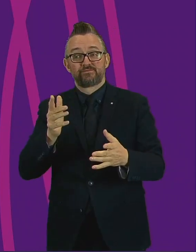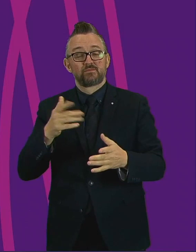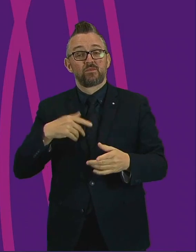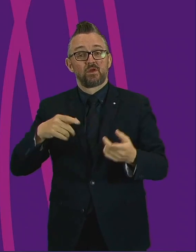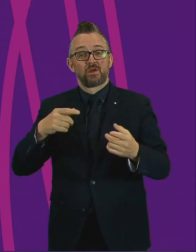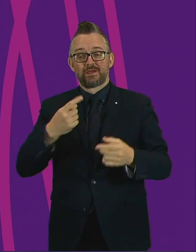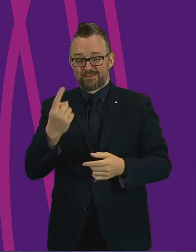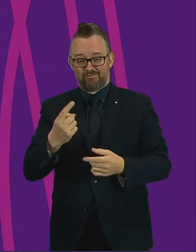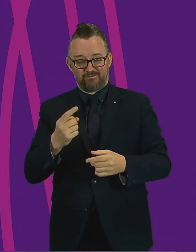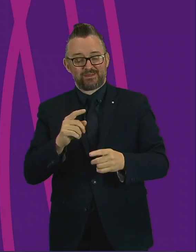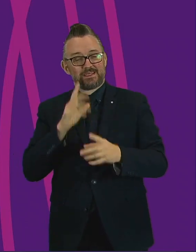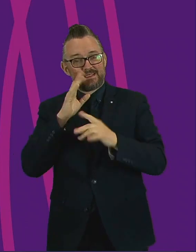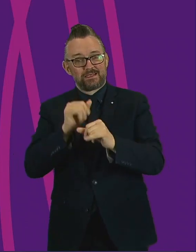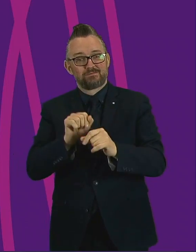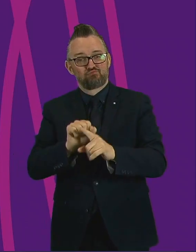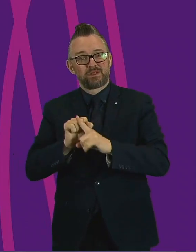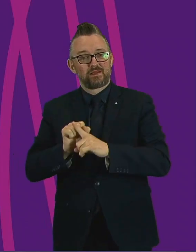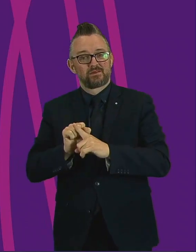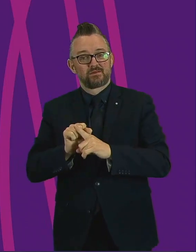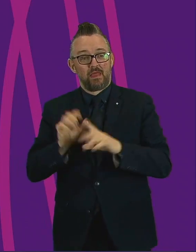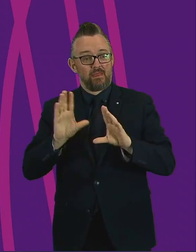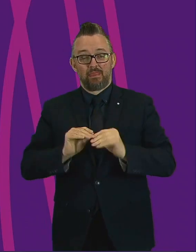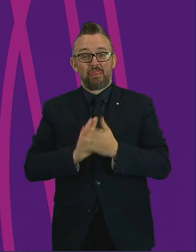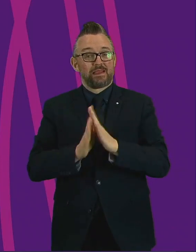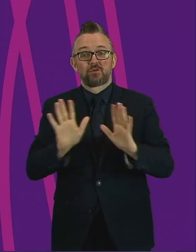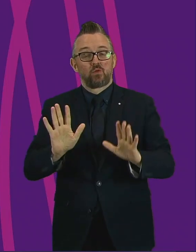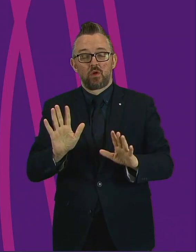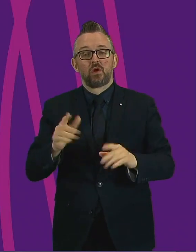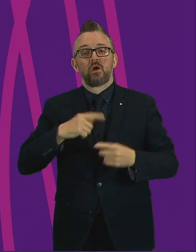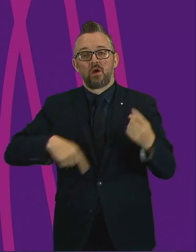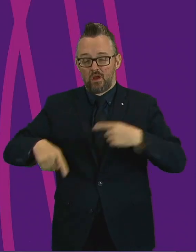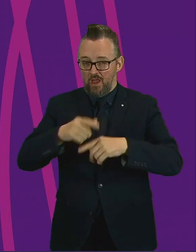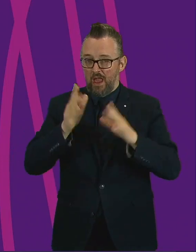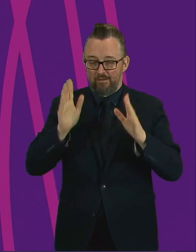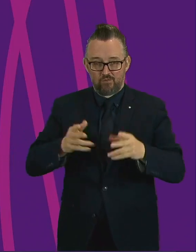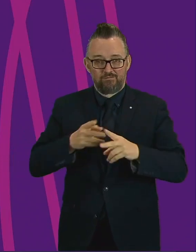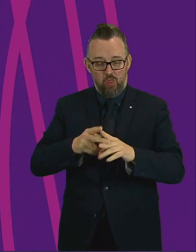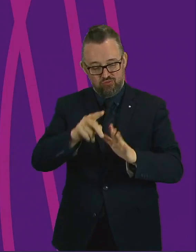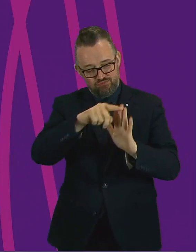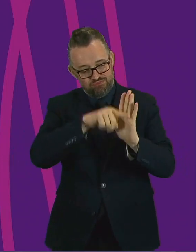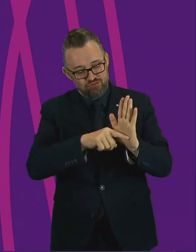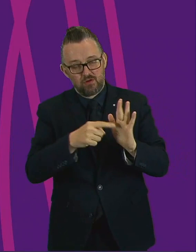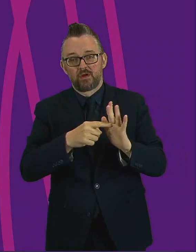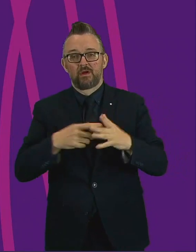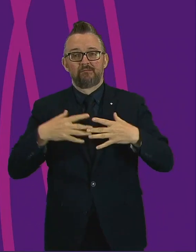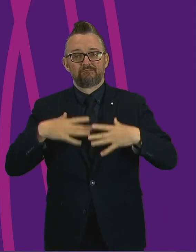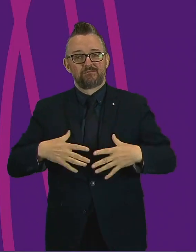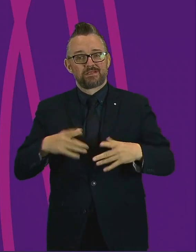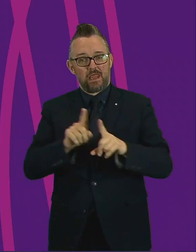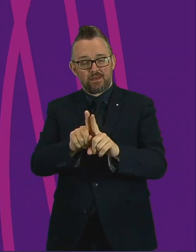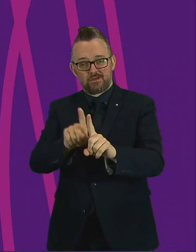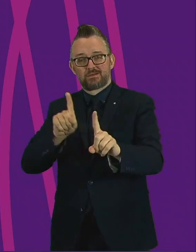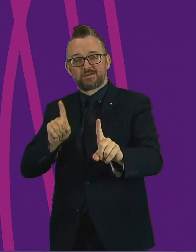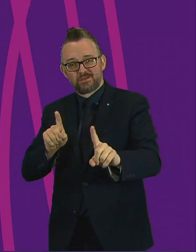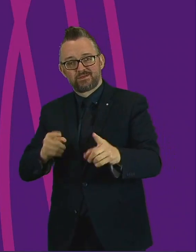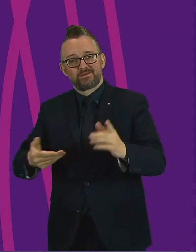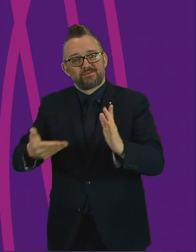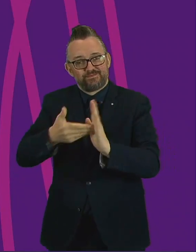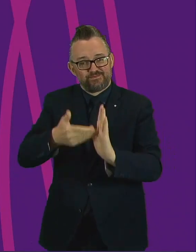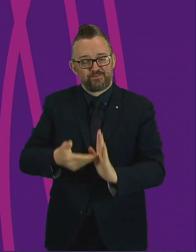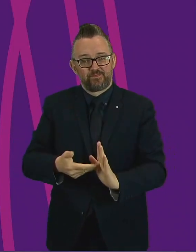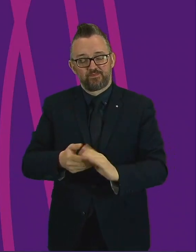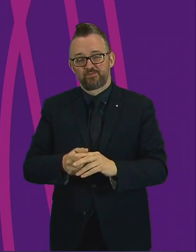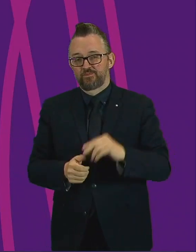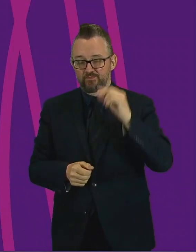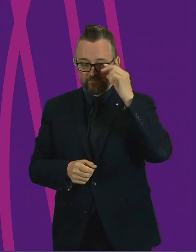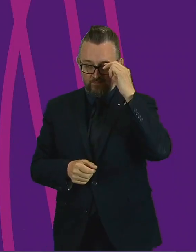a part in complying with health advice and in particular the physical distancing guidelines. In terms of the numbers quoted, I would,